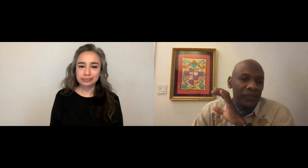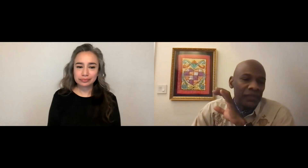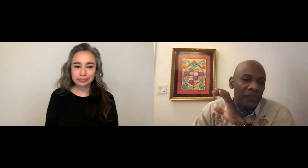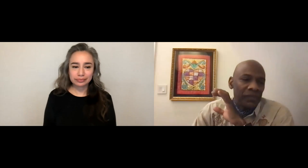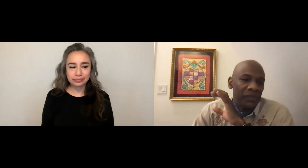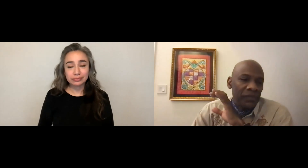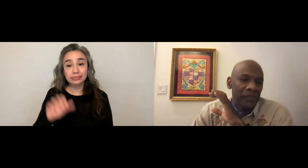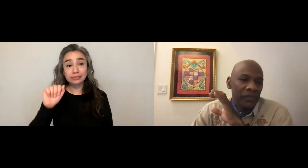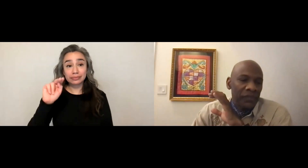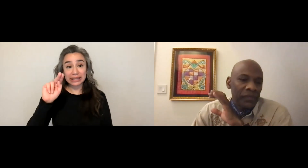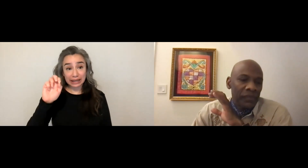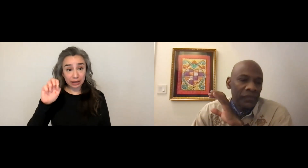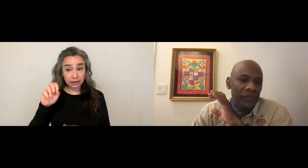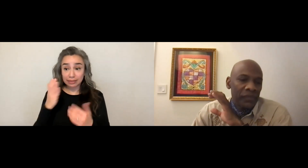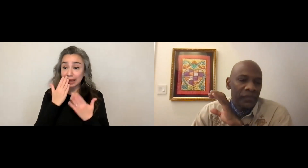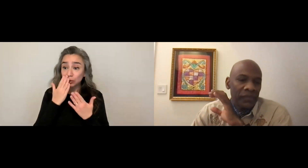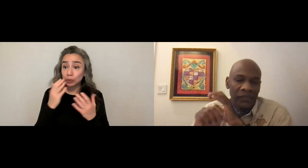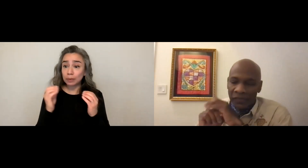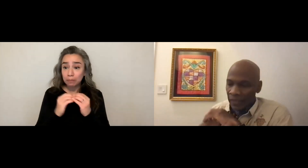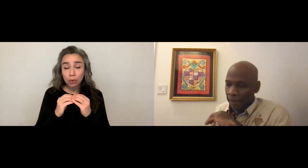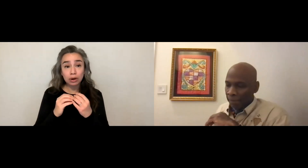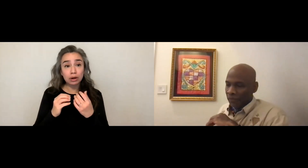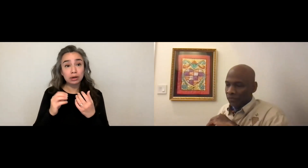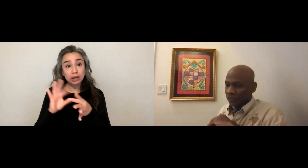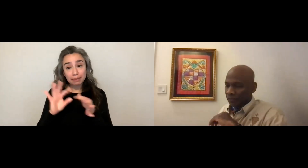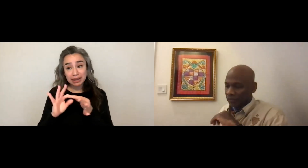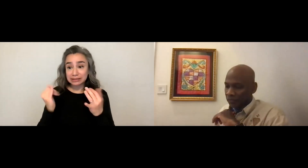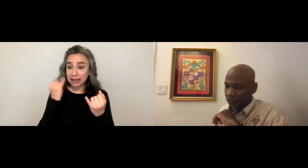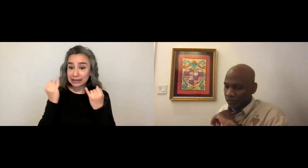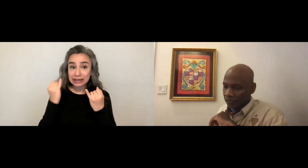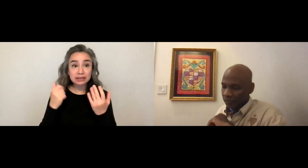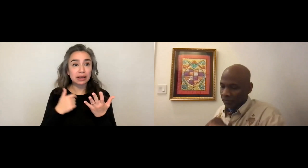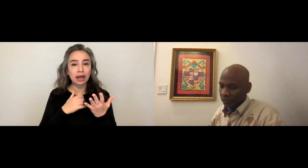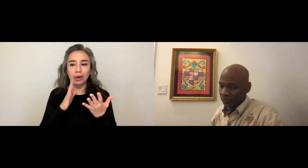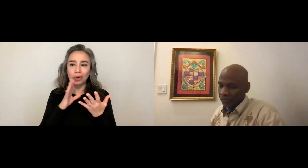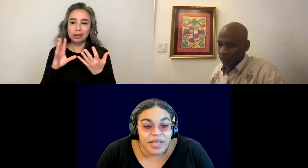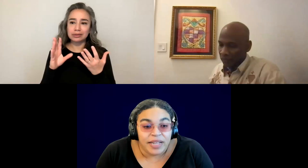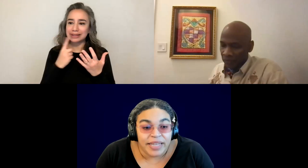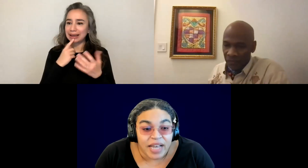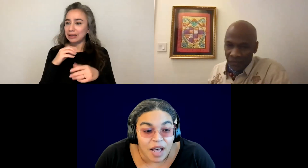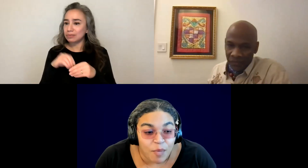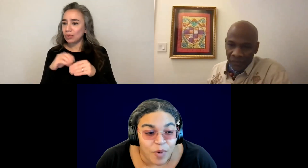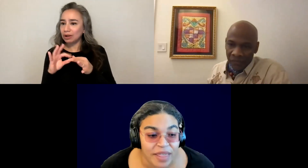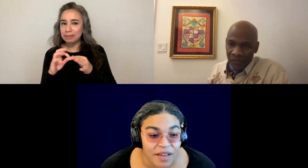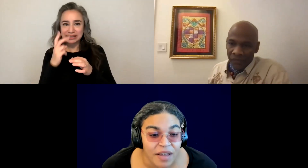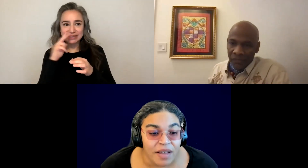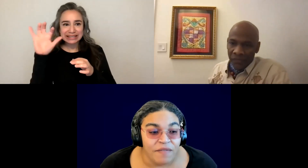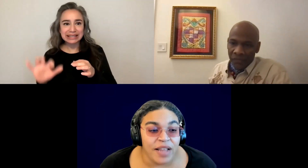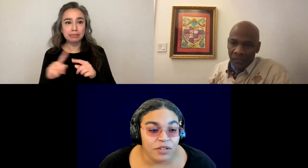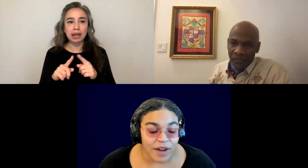Thank you. Any other comments or ideas? And I'll just add another question to that that's come in, is that how can we link up